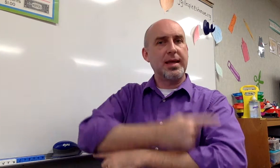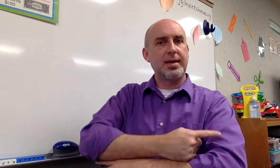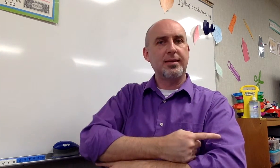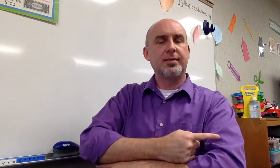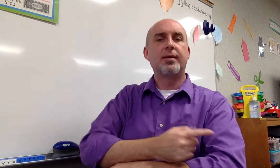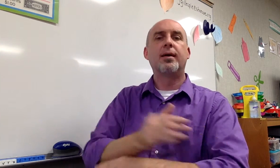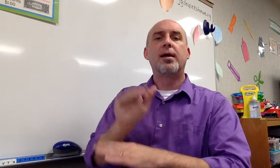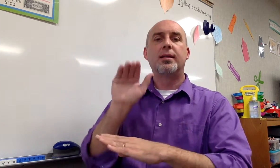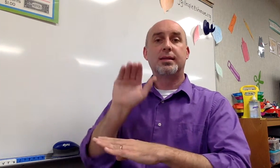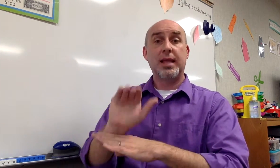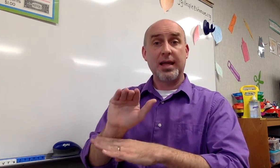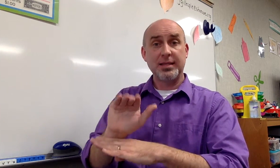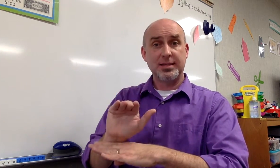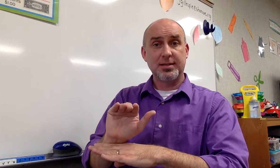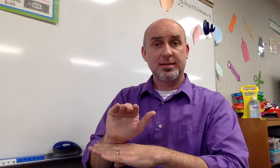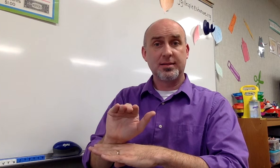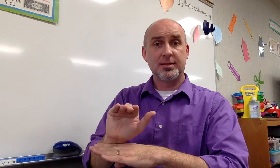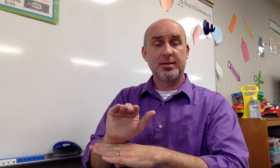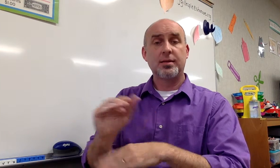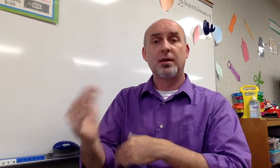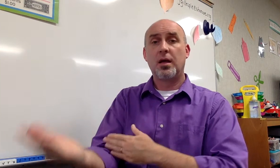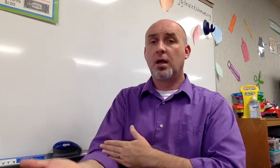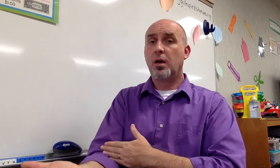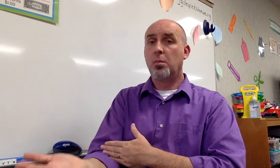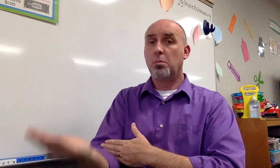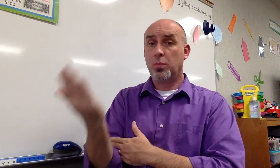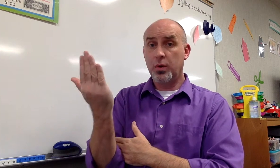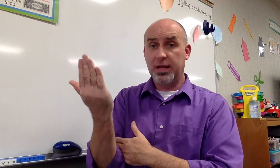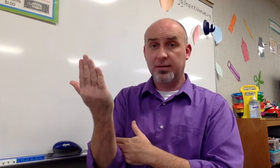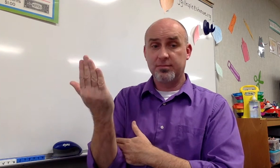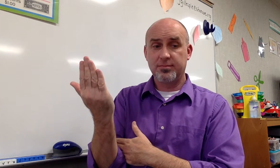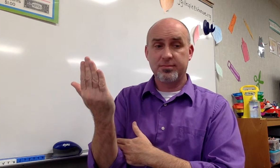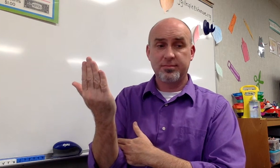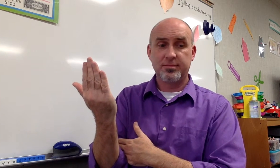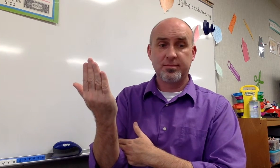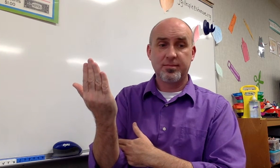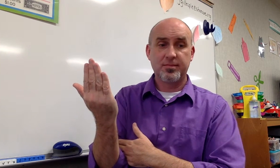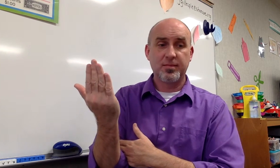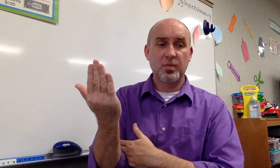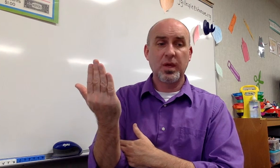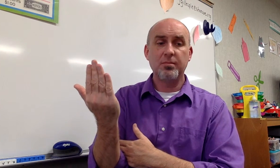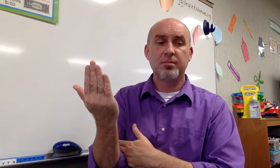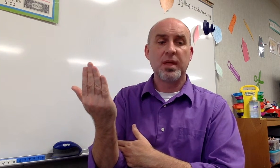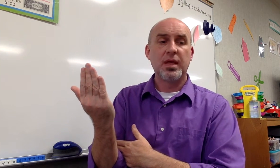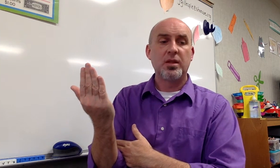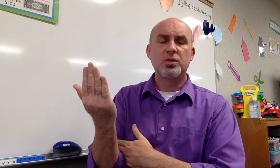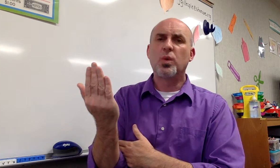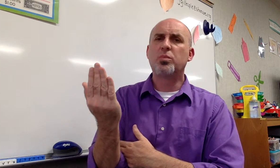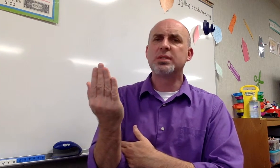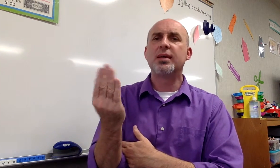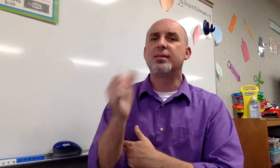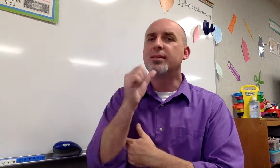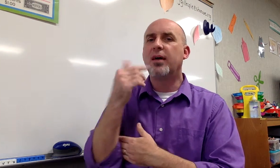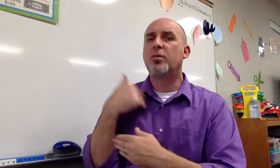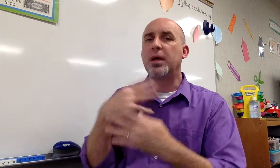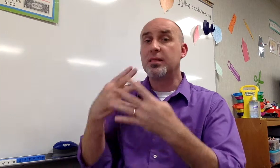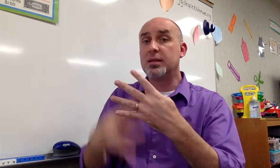Day, night, morning. Okay. There's one more sign I didn't have on my list,